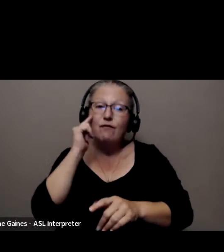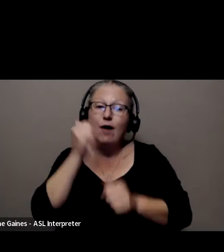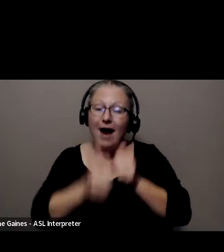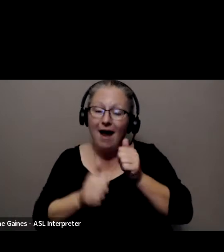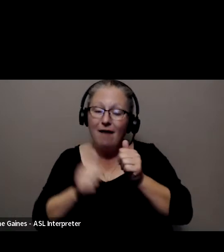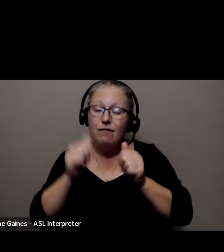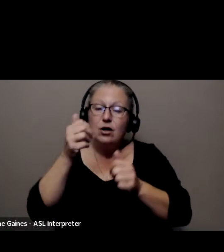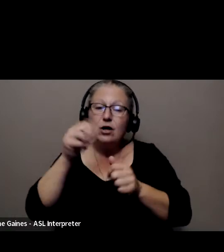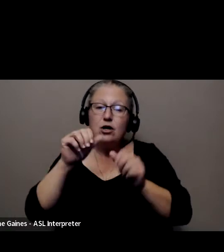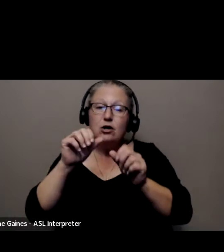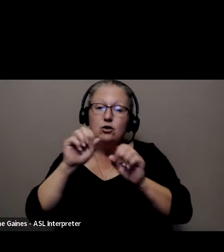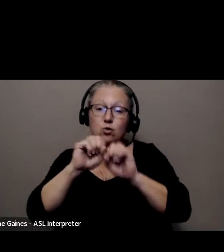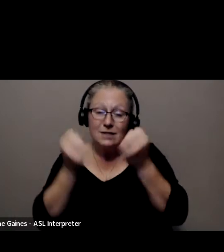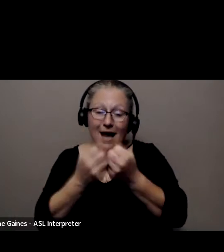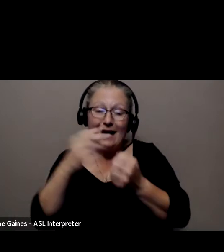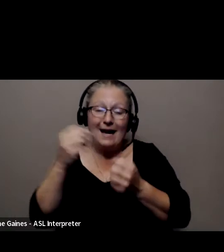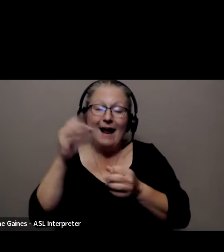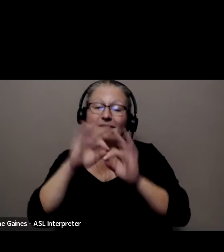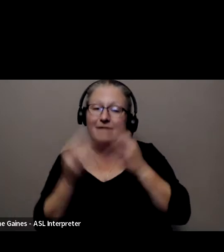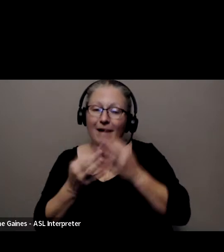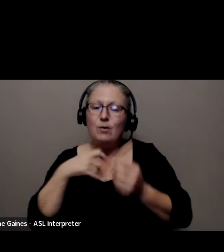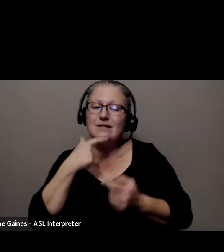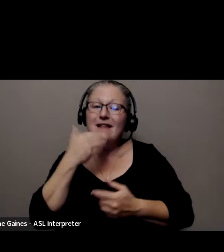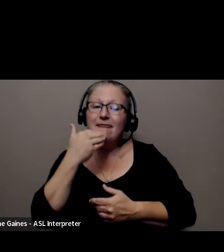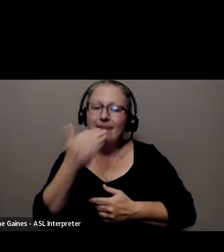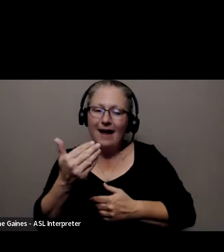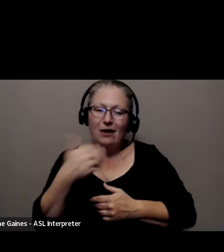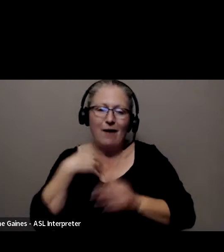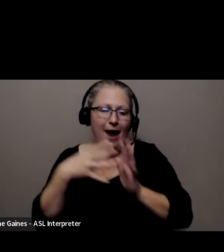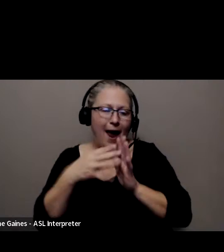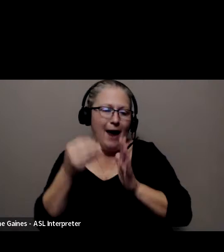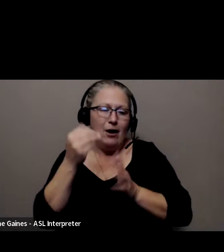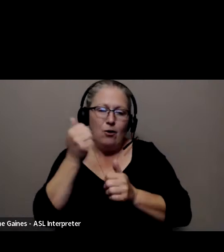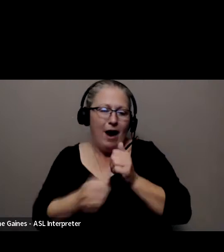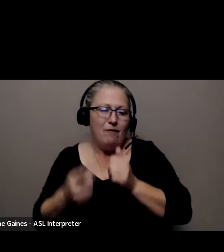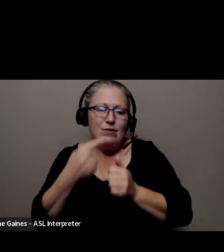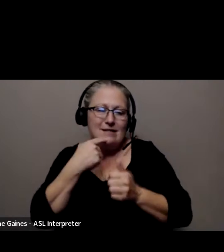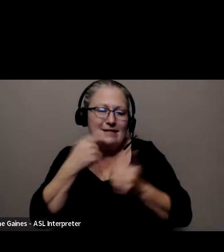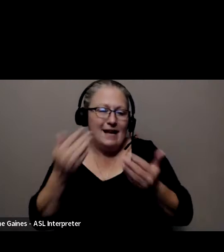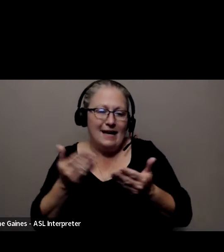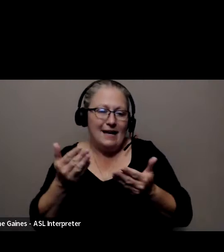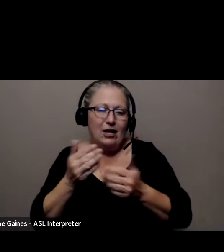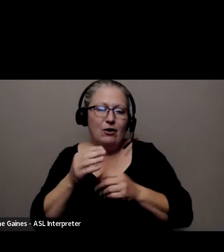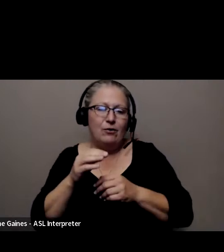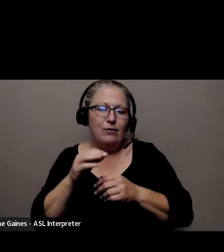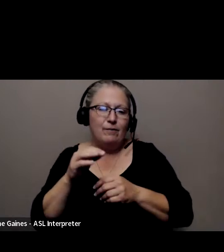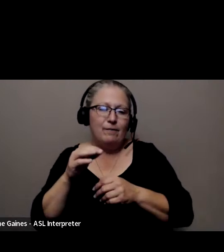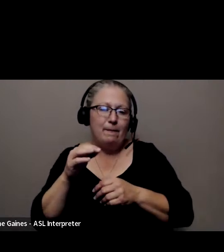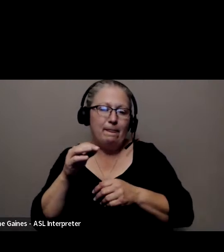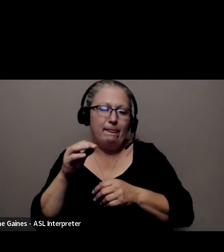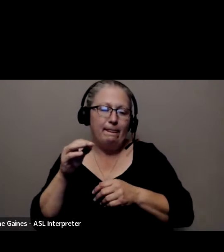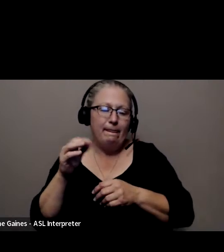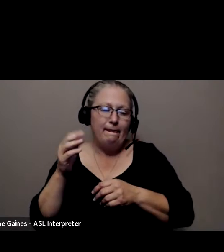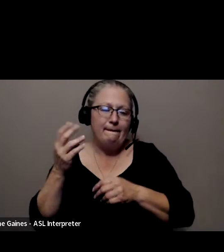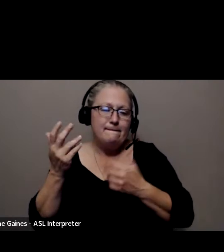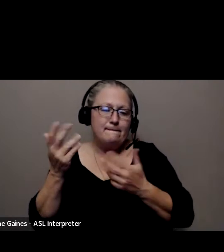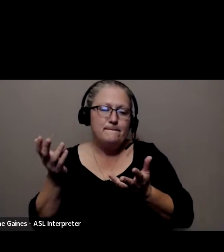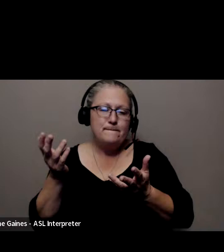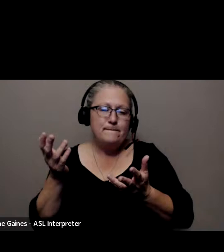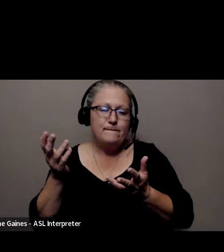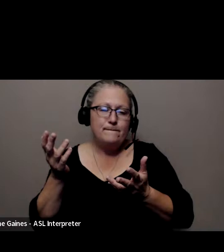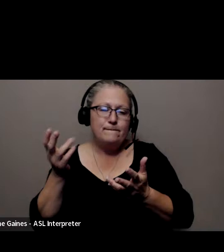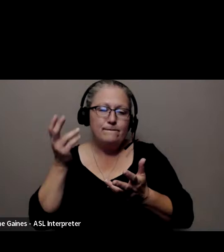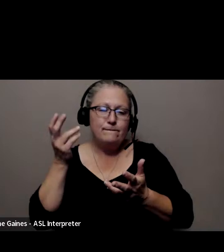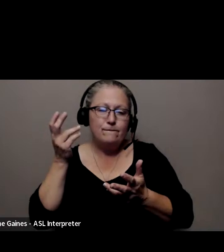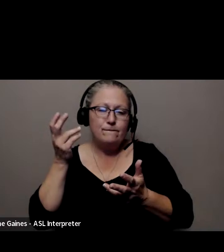family. And I want to say thank you. And I'm just going to echo what everybody said. You know, the